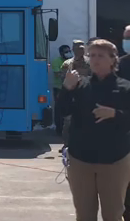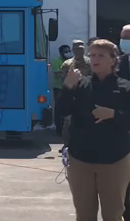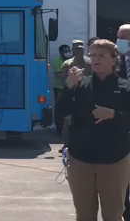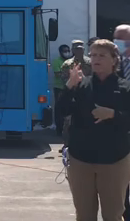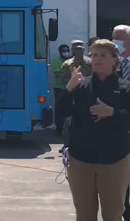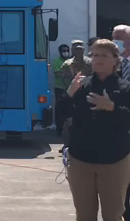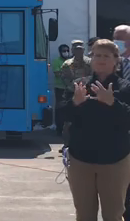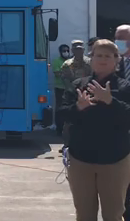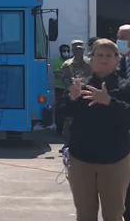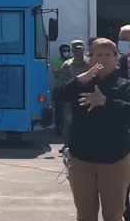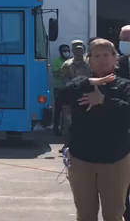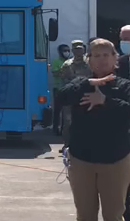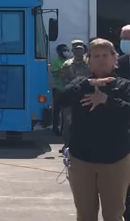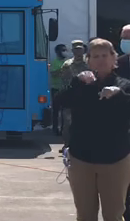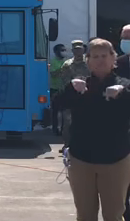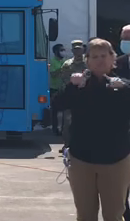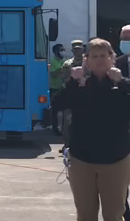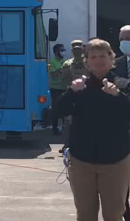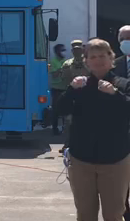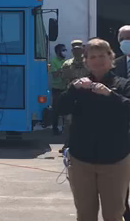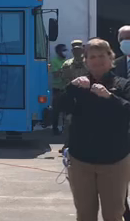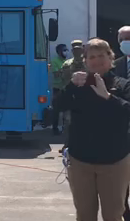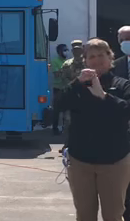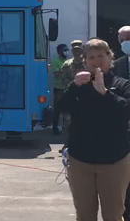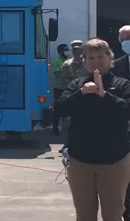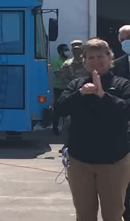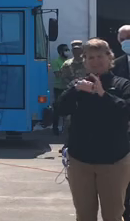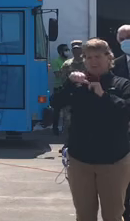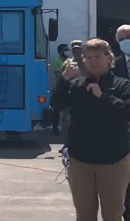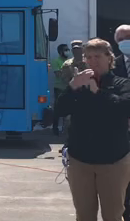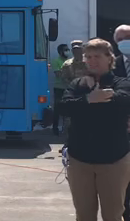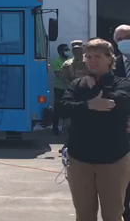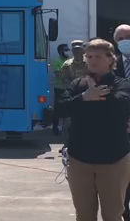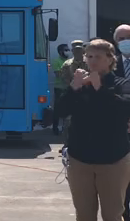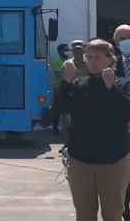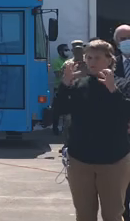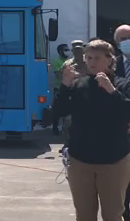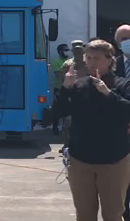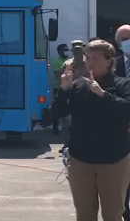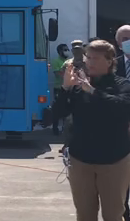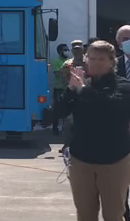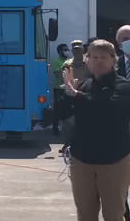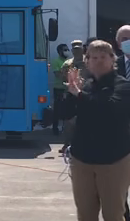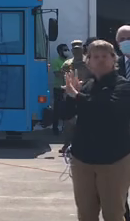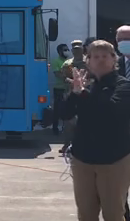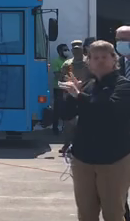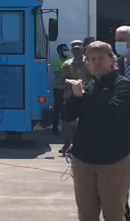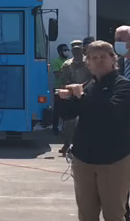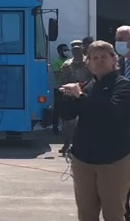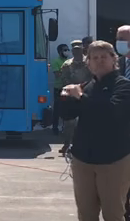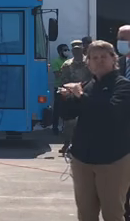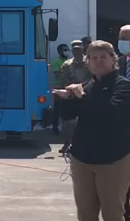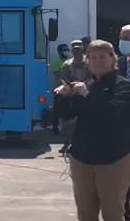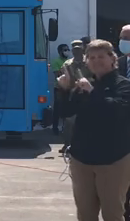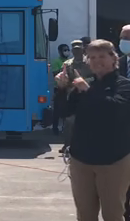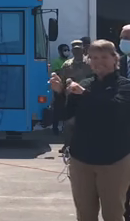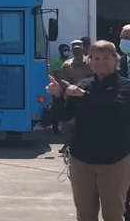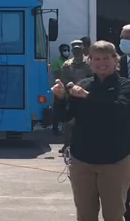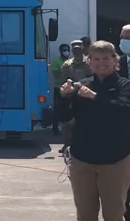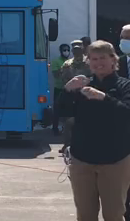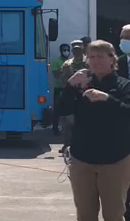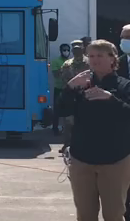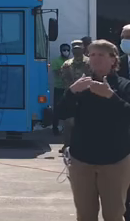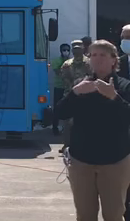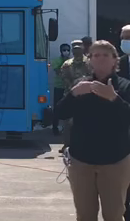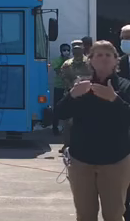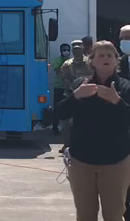the country for the number of people that they brought through here. The tests that have been done here, though, are whether you are positive for COVID